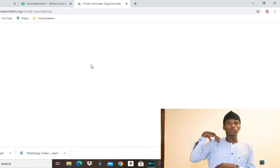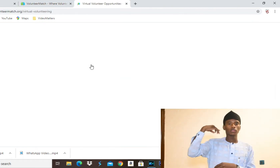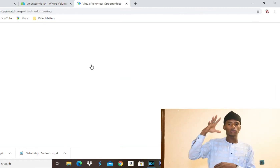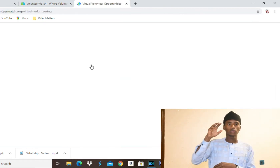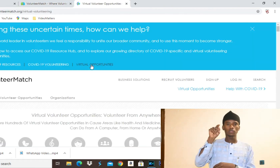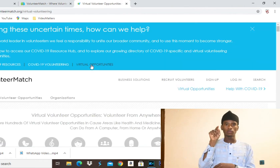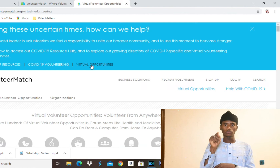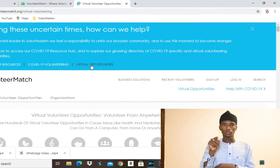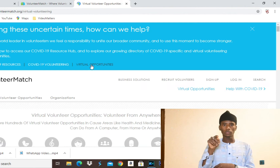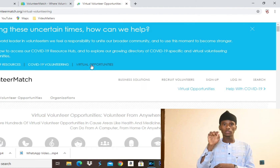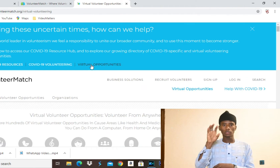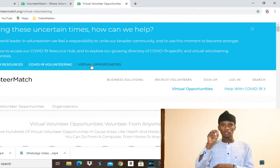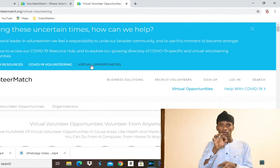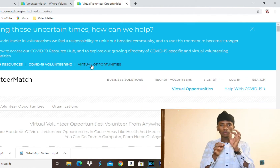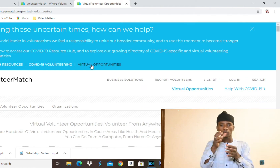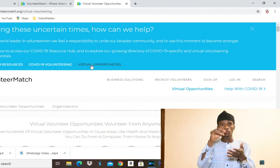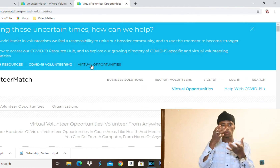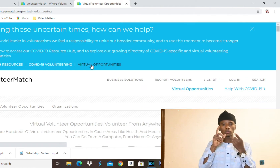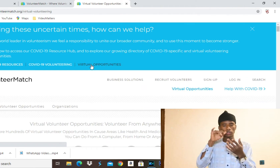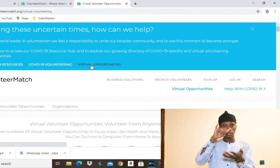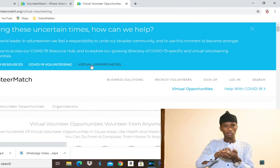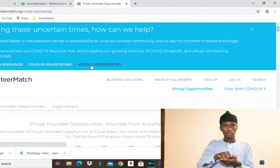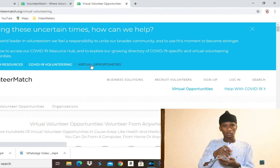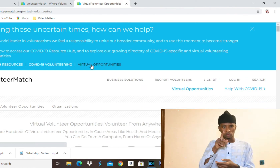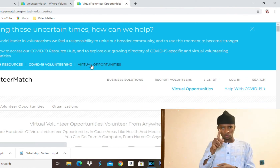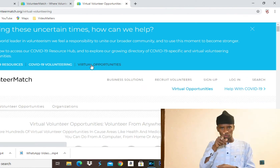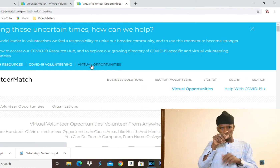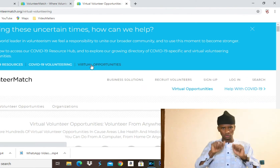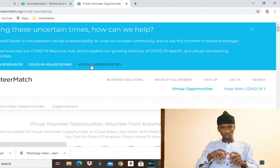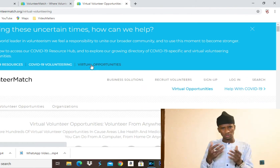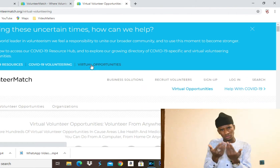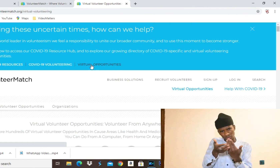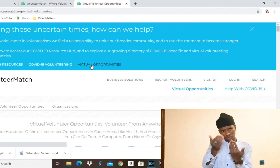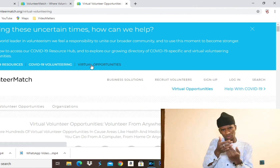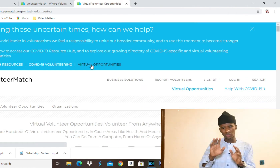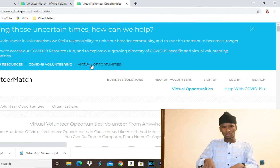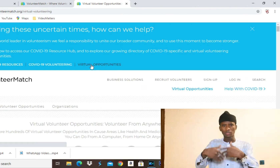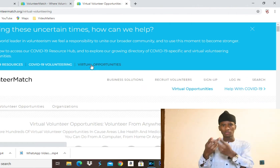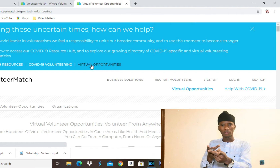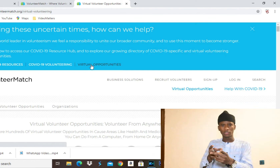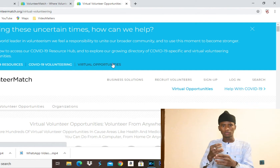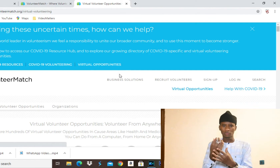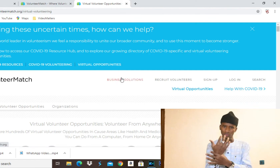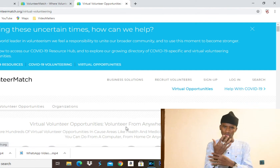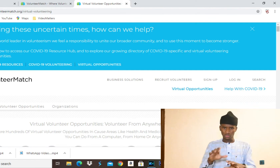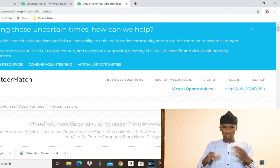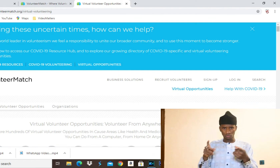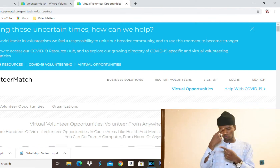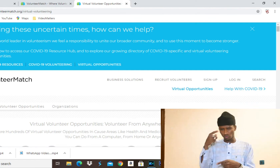volunteermatch.org, and even that one can even provide opportunity for people for virtual opportunities. So you don't need to